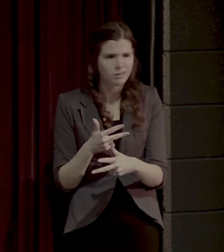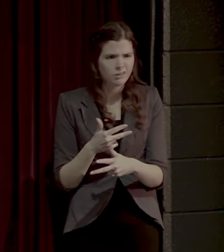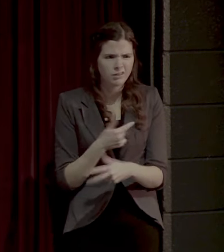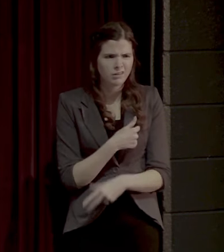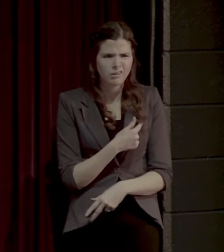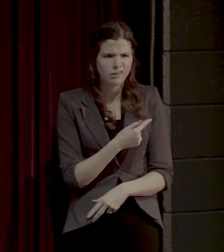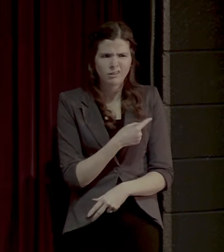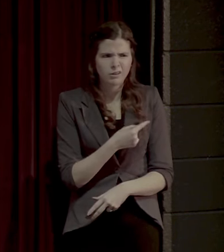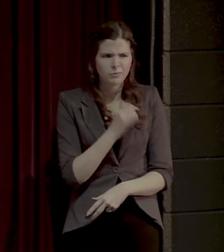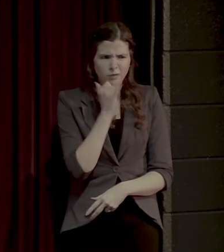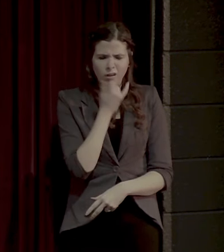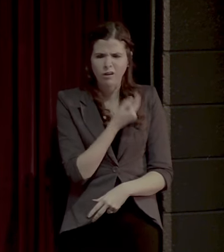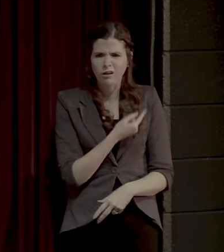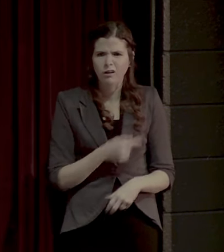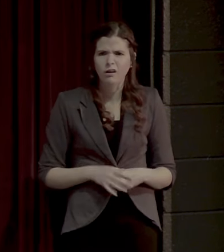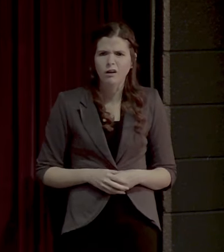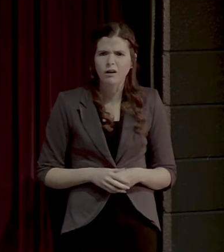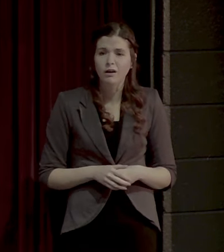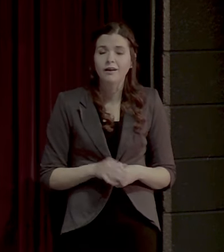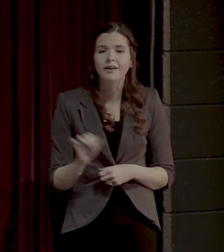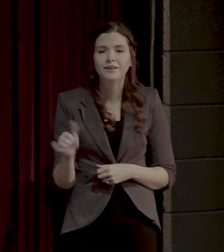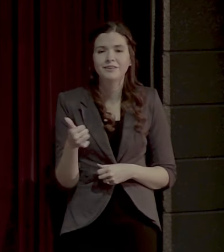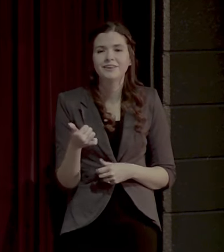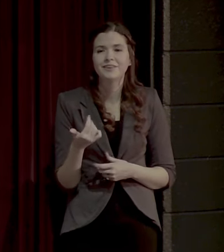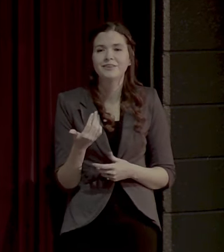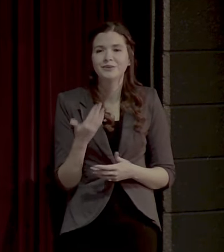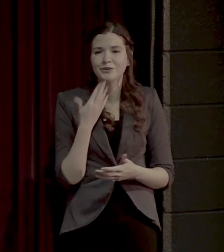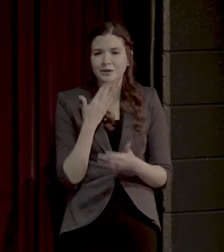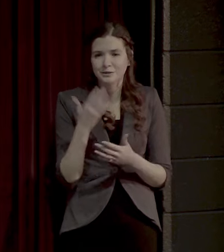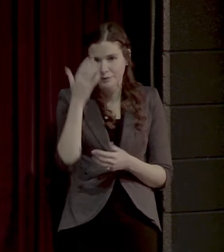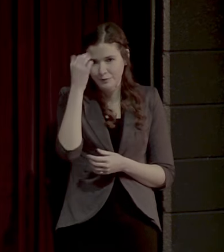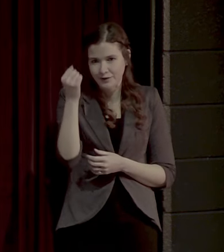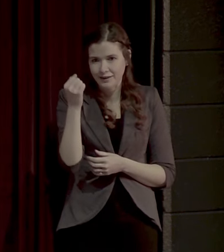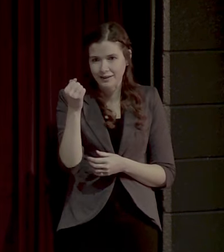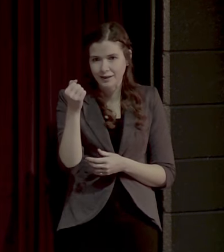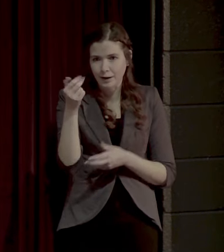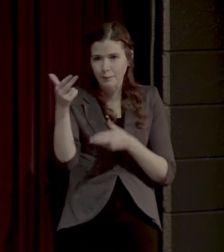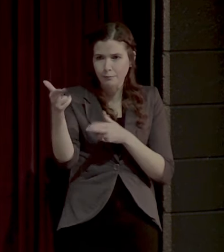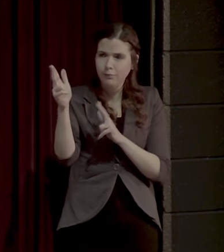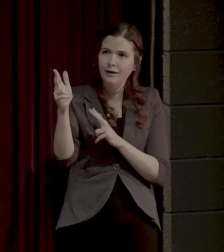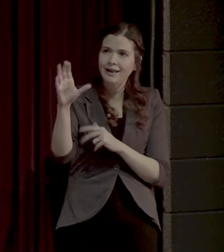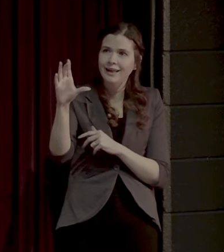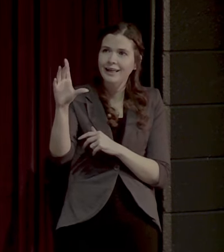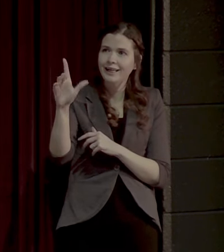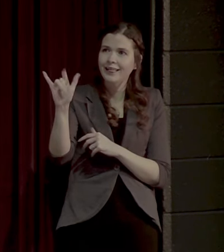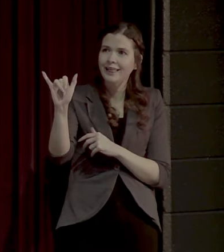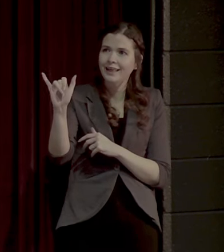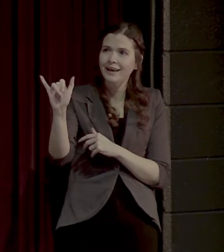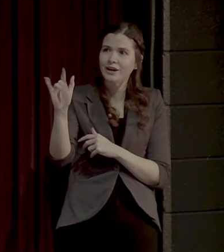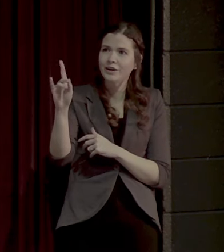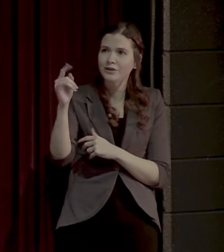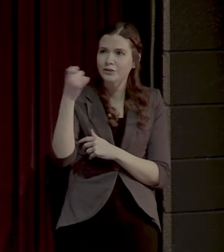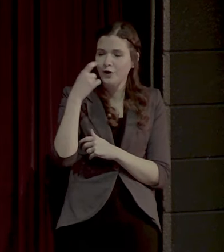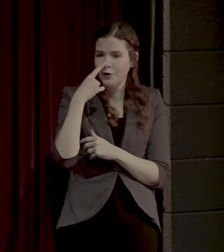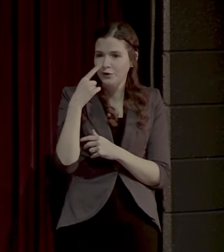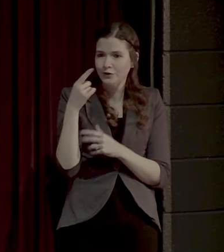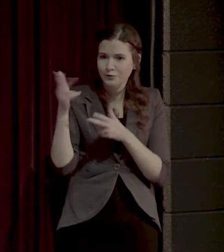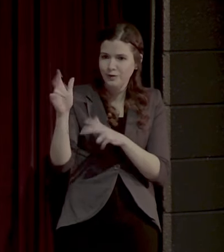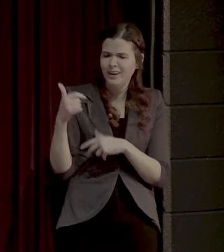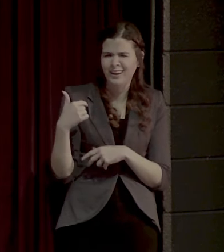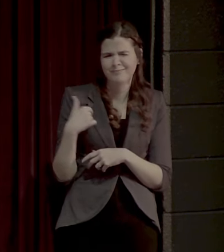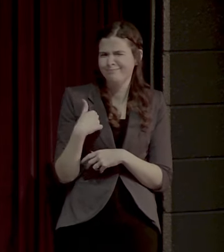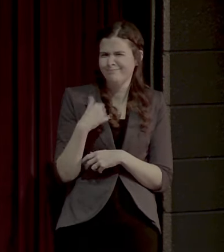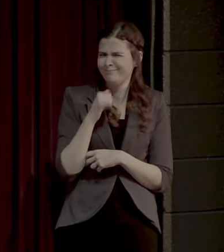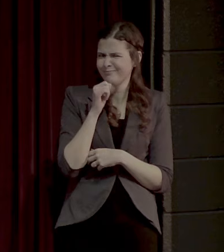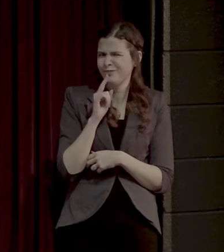me. Another fond memory was actually clay target shooting for the first time. Although I was skeptical of it